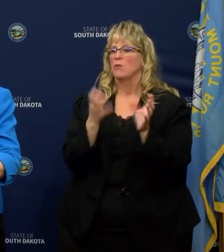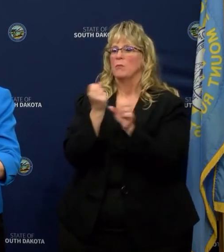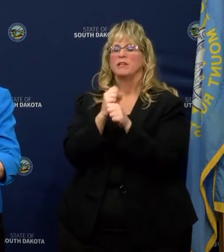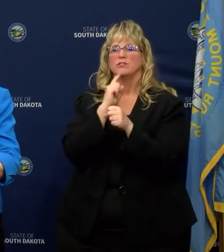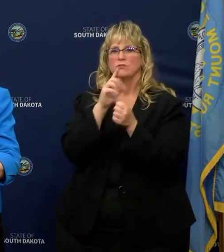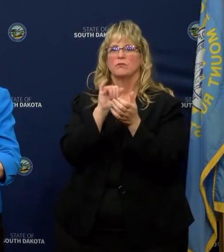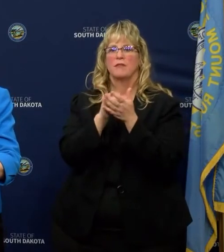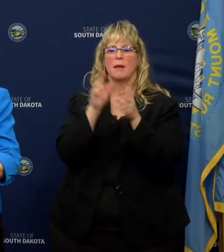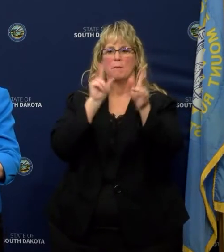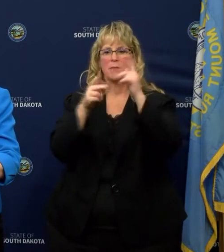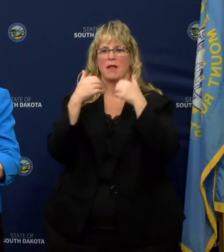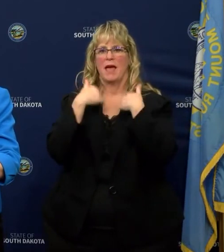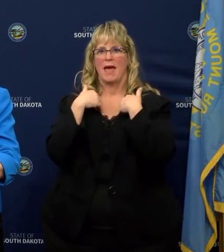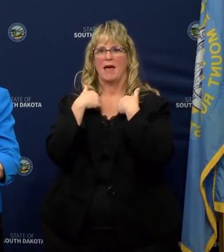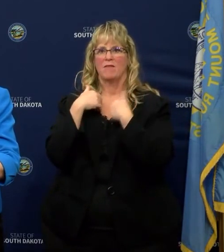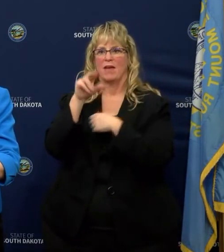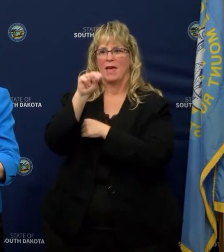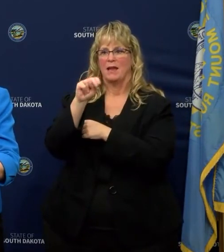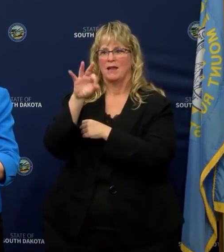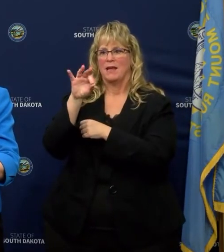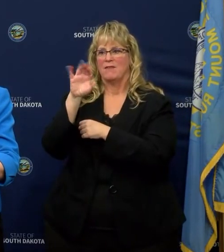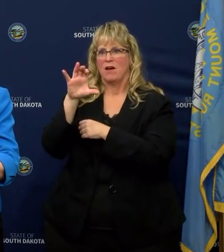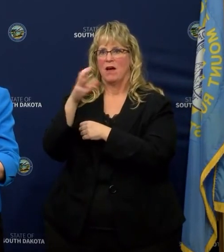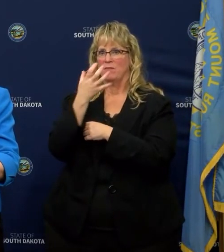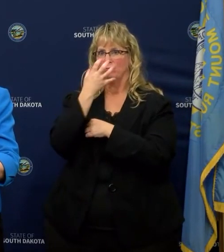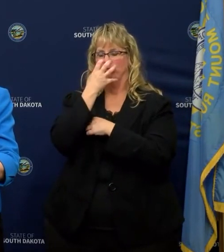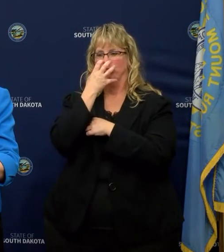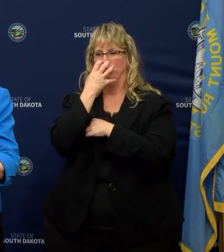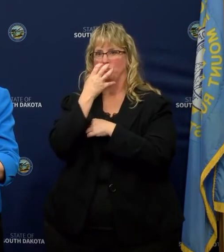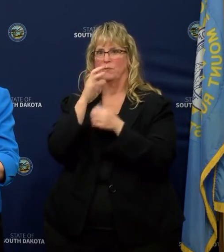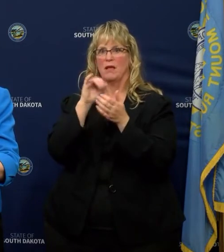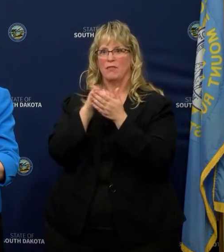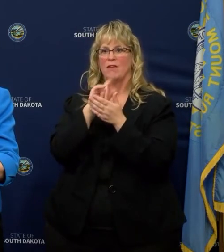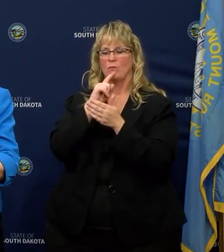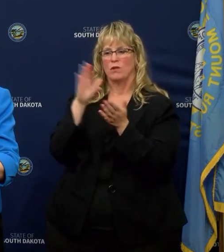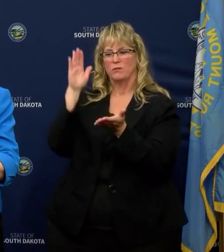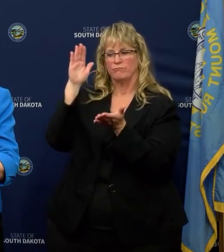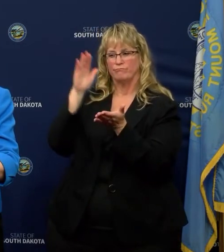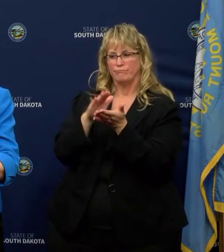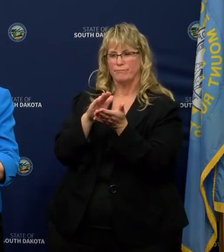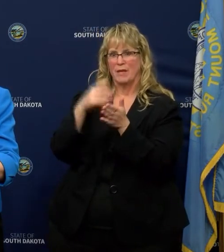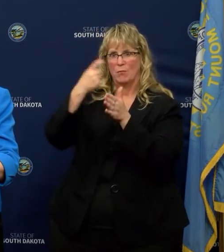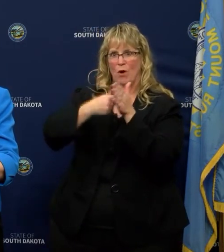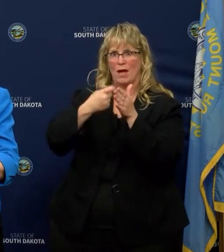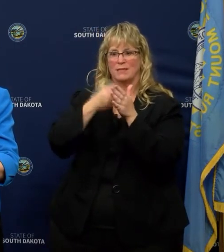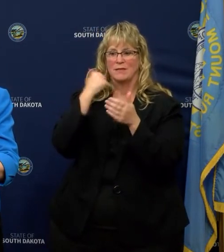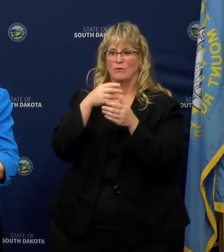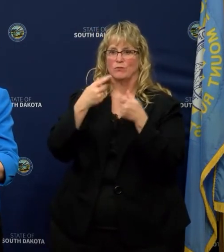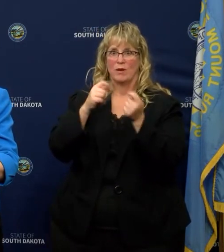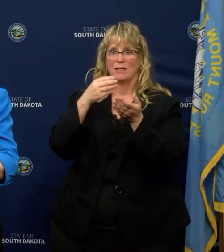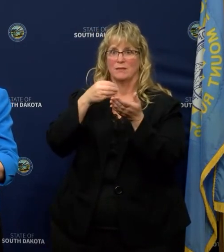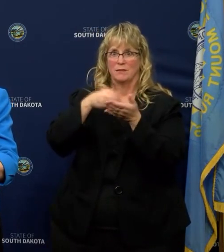making sure that folks have access to N95 masks. Those have come down in price recently if you're trying to buy those on the open